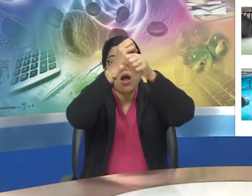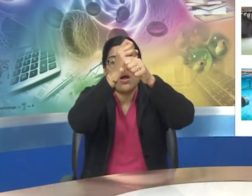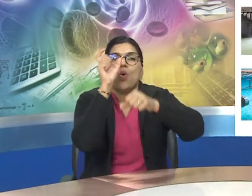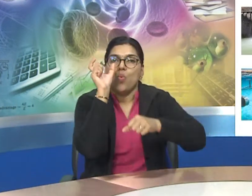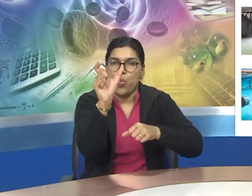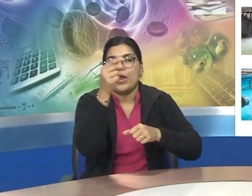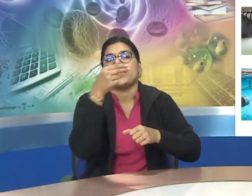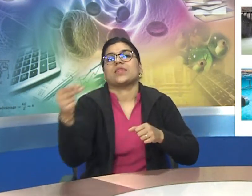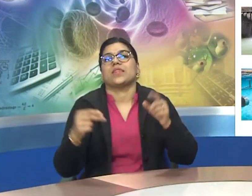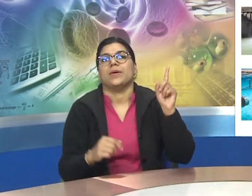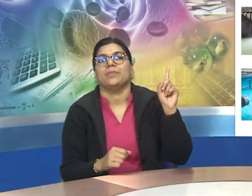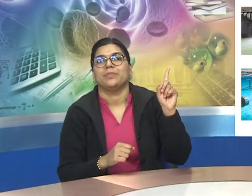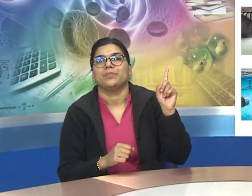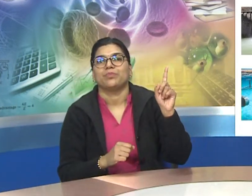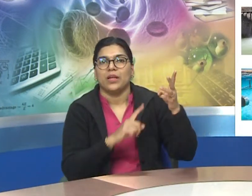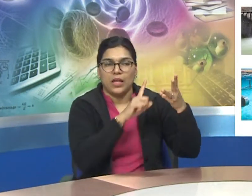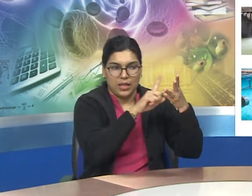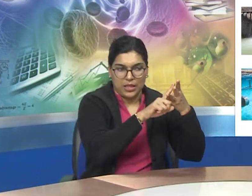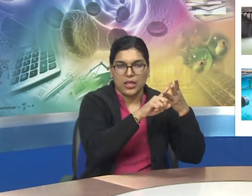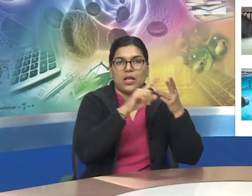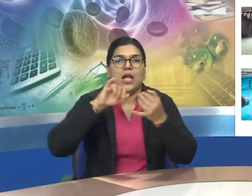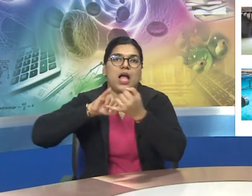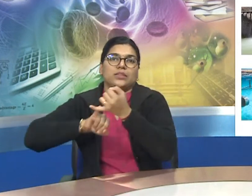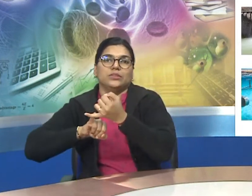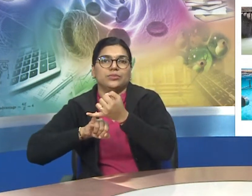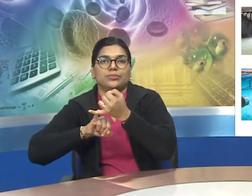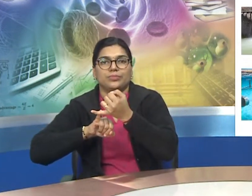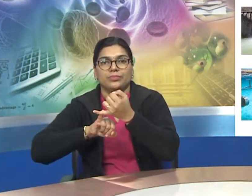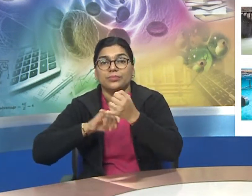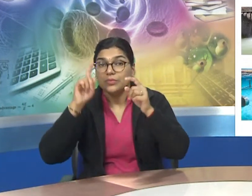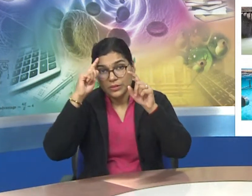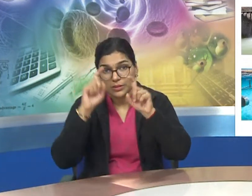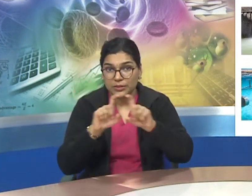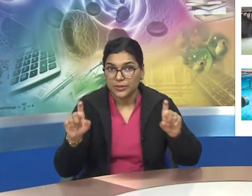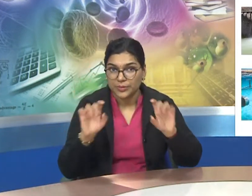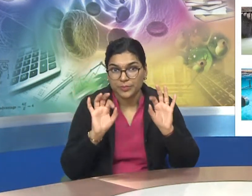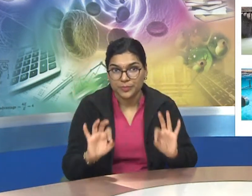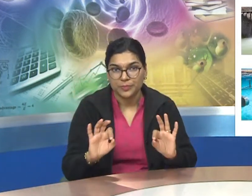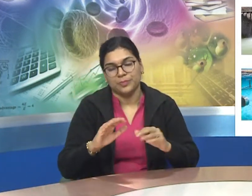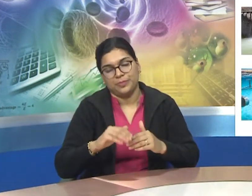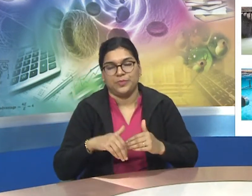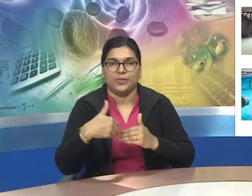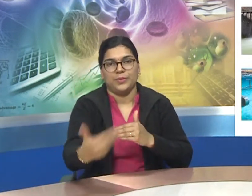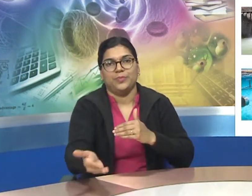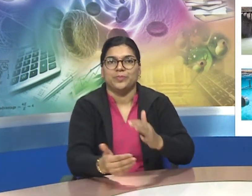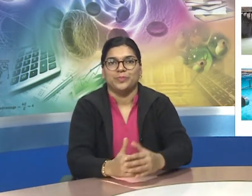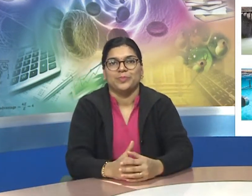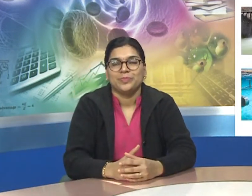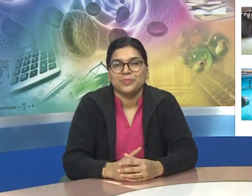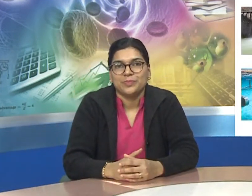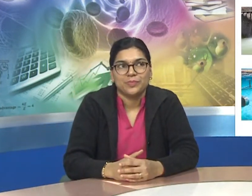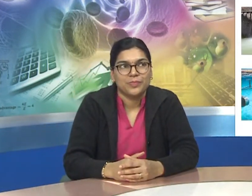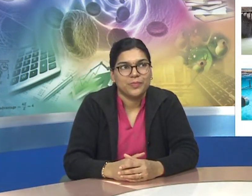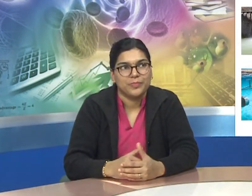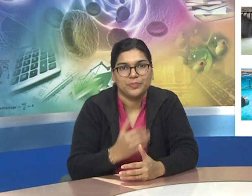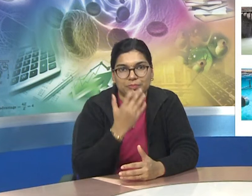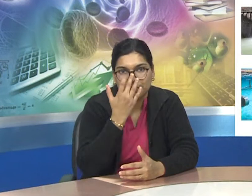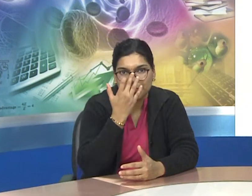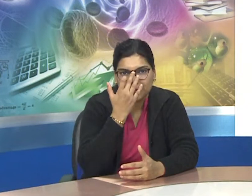So these are all different energy sources. So in brief, we call them ES.